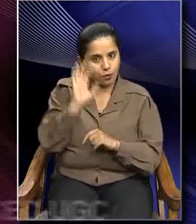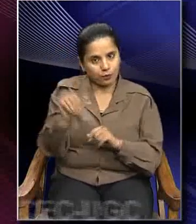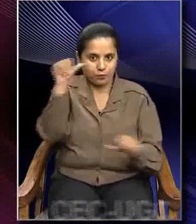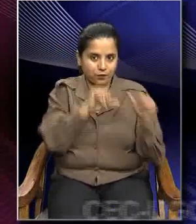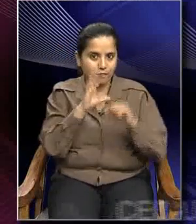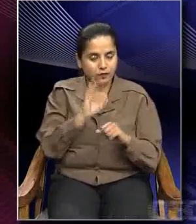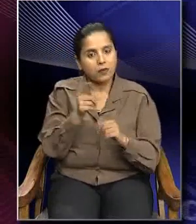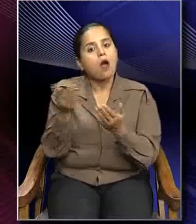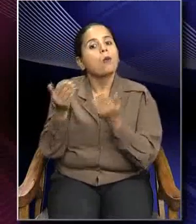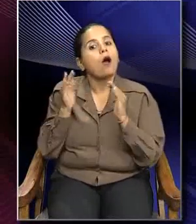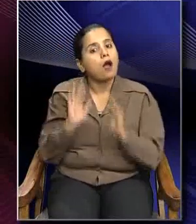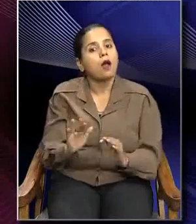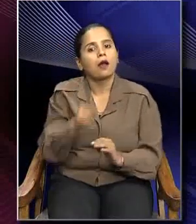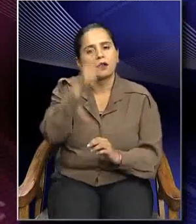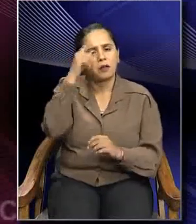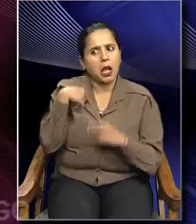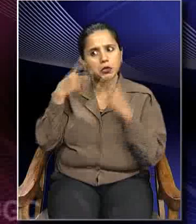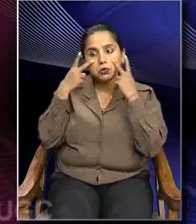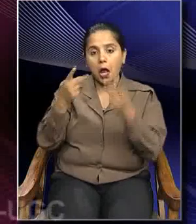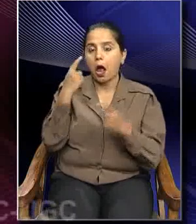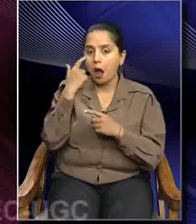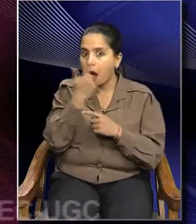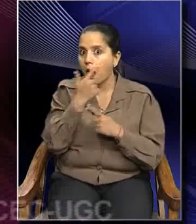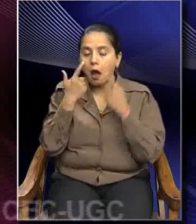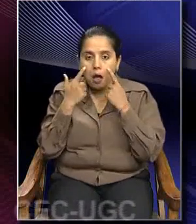avoid any kind of misconceptions that